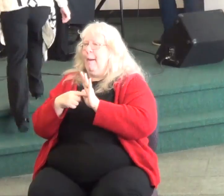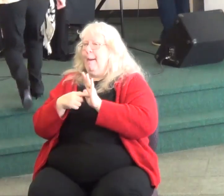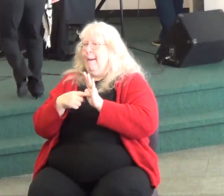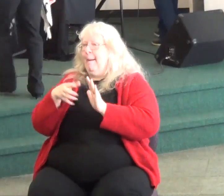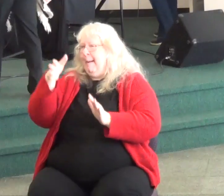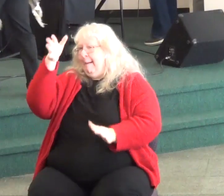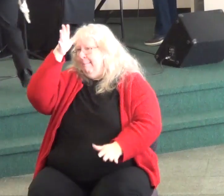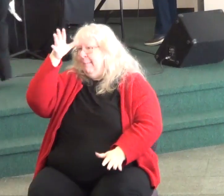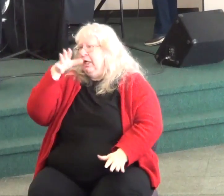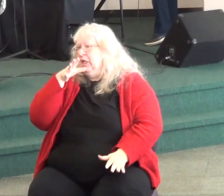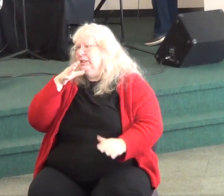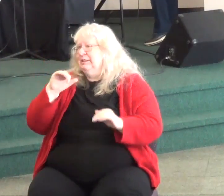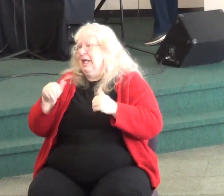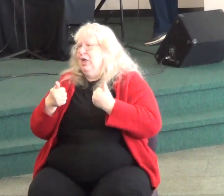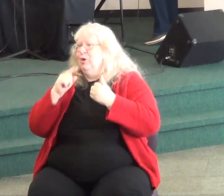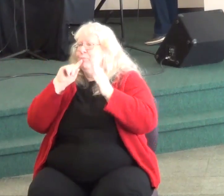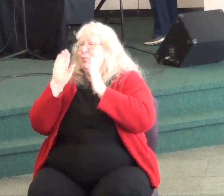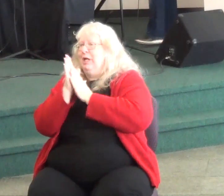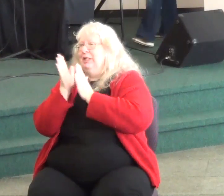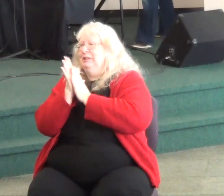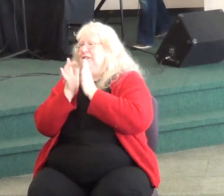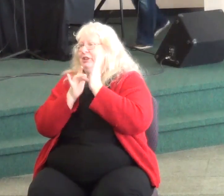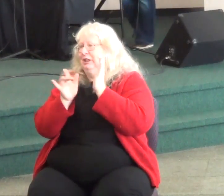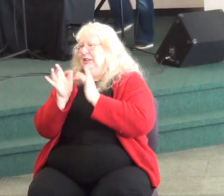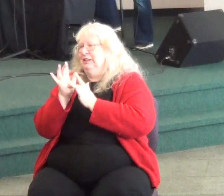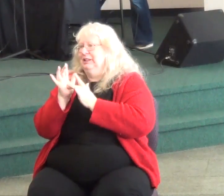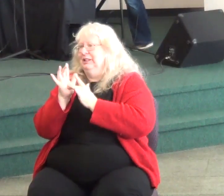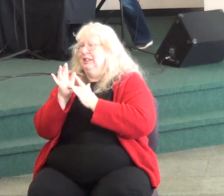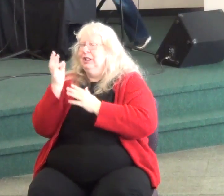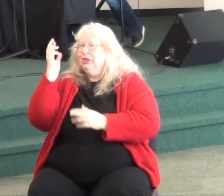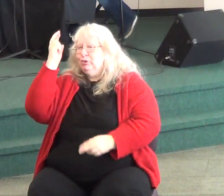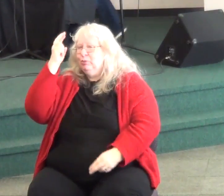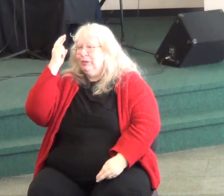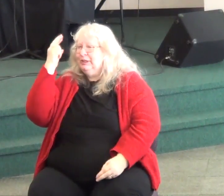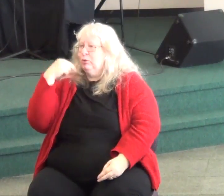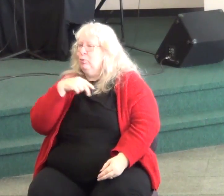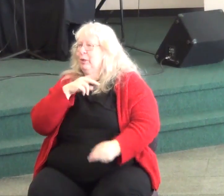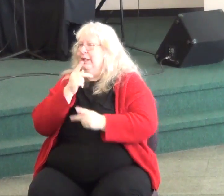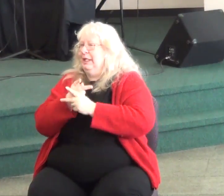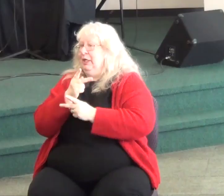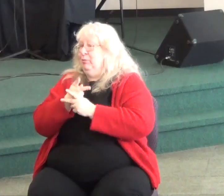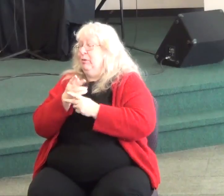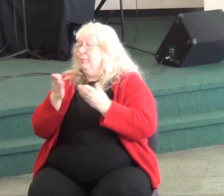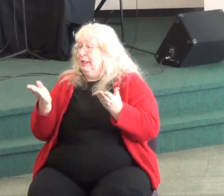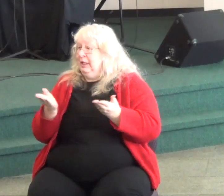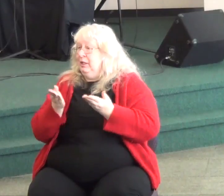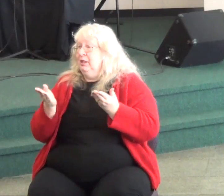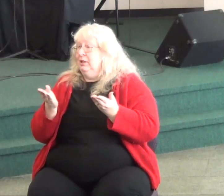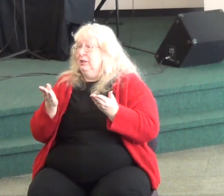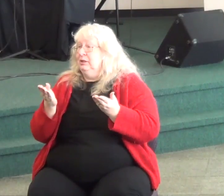know you can do it. That's why we keep them in here with us, and then we'll dismiss them